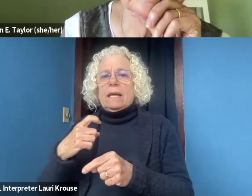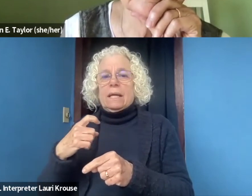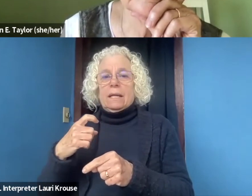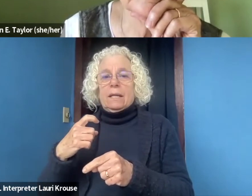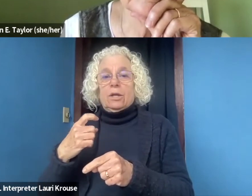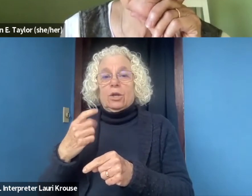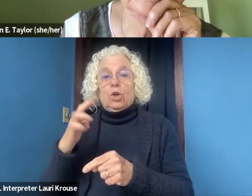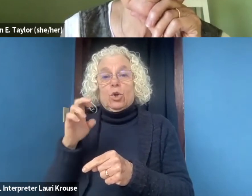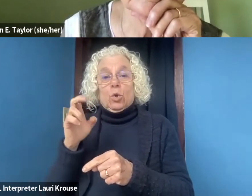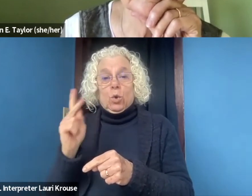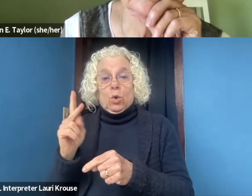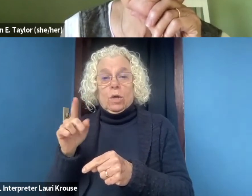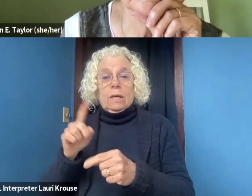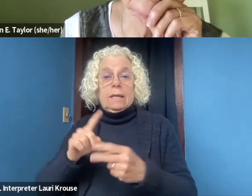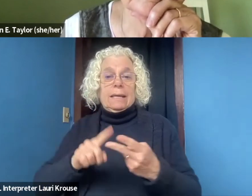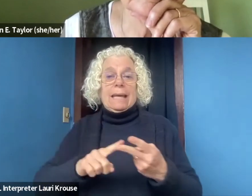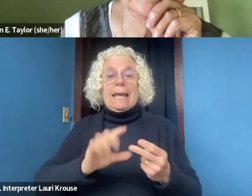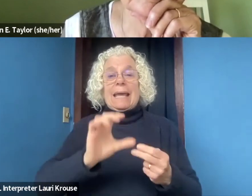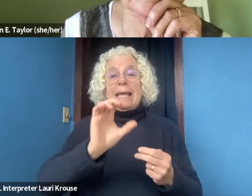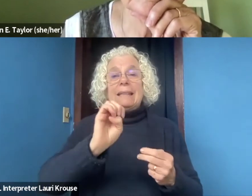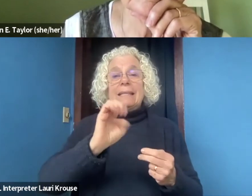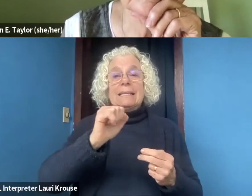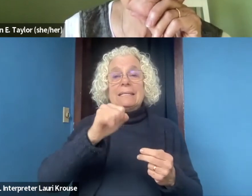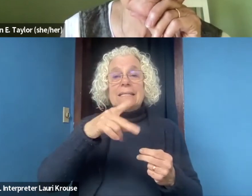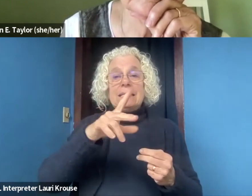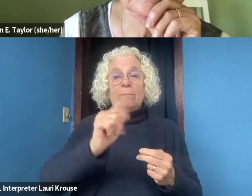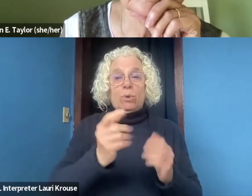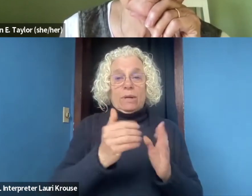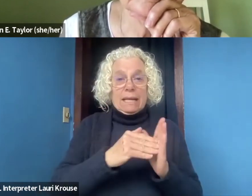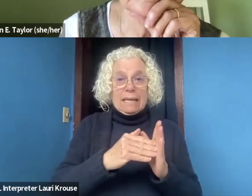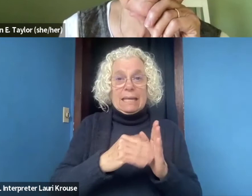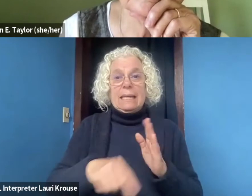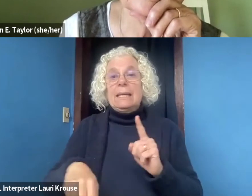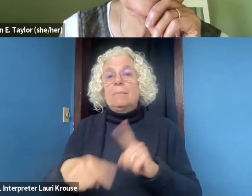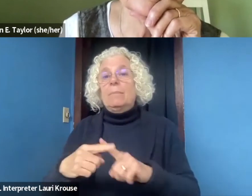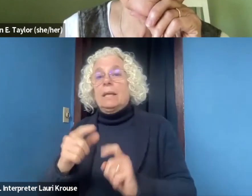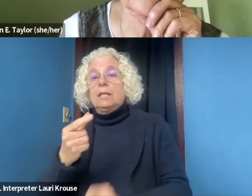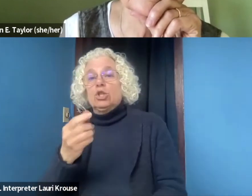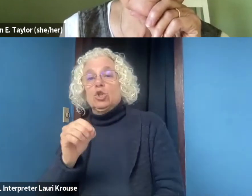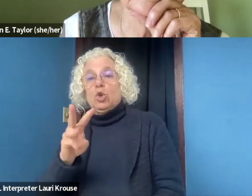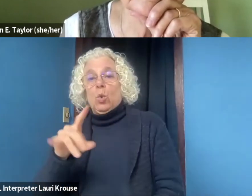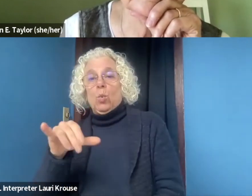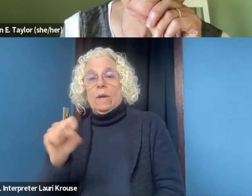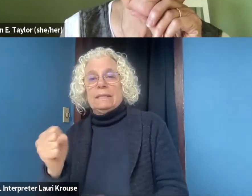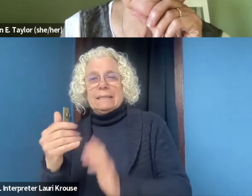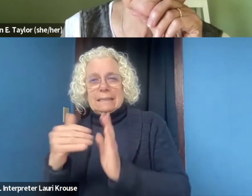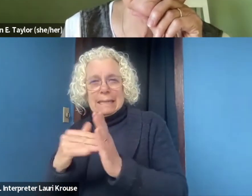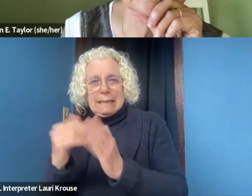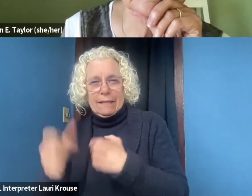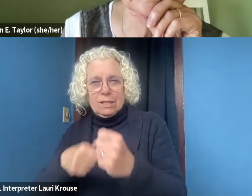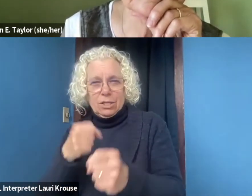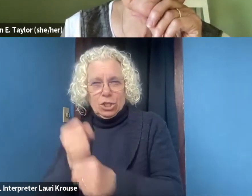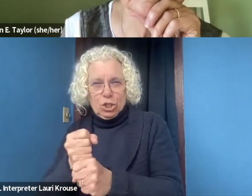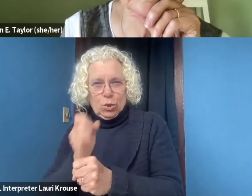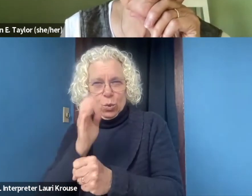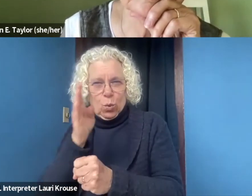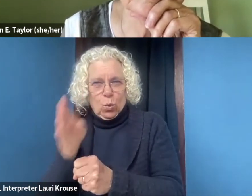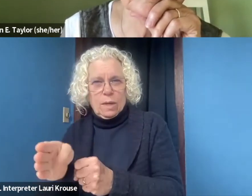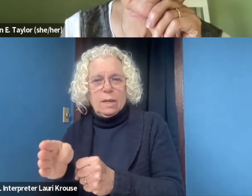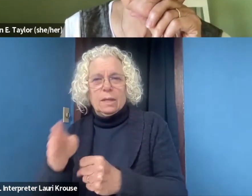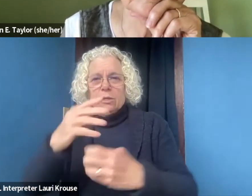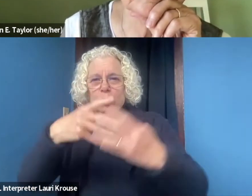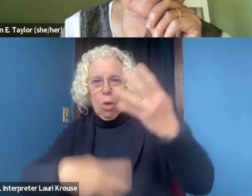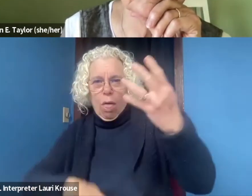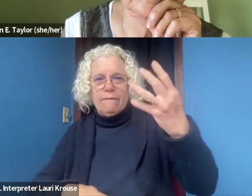And we'll be doing our own again around Gowanus for the City of Water Day. Absolutely. So you can find all our events on